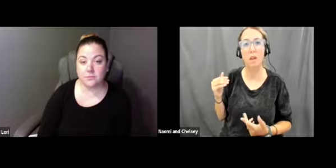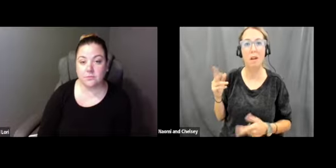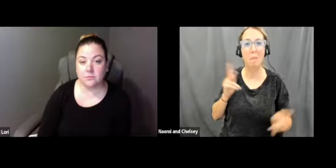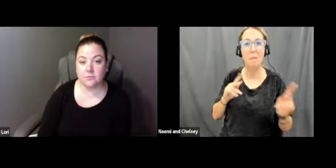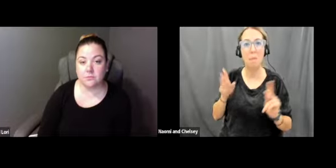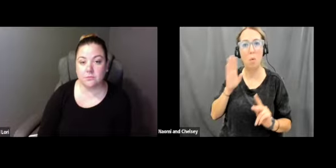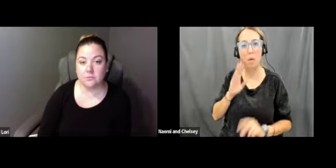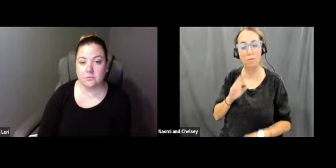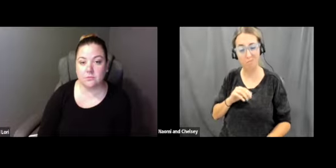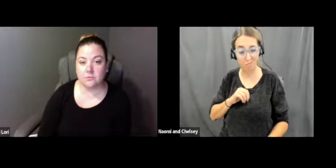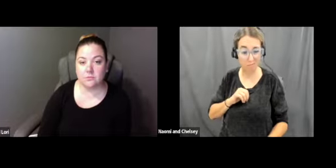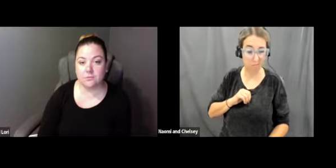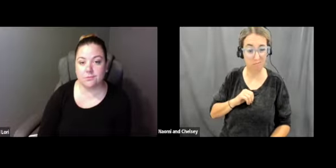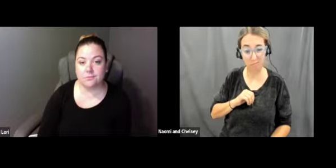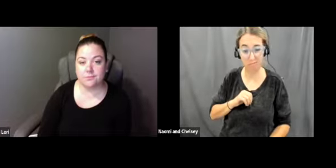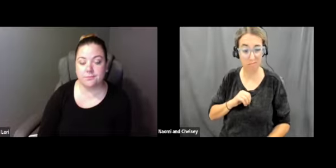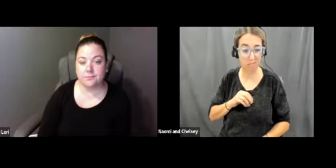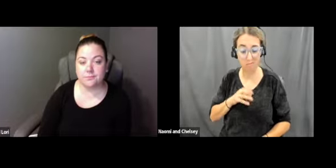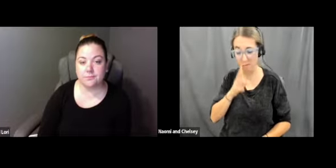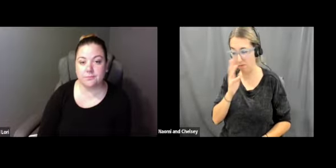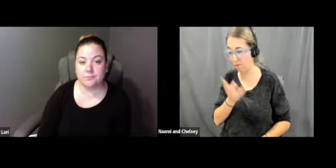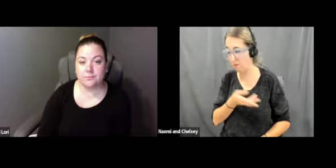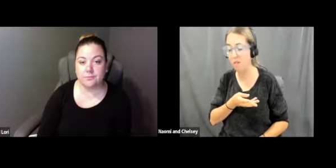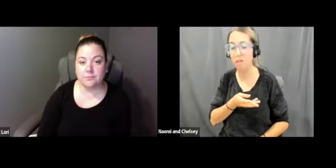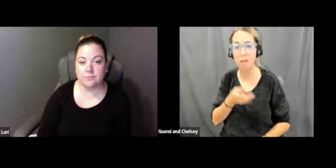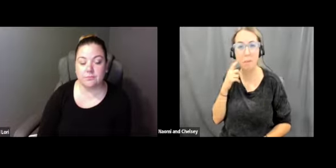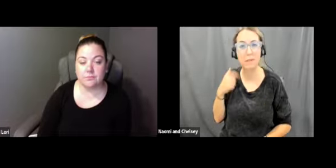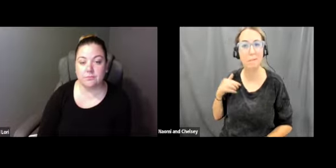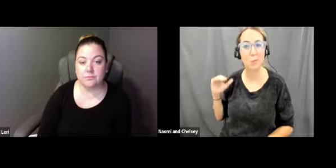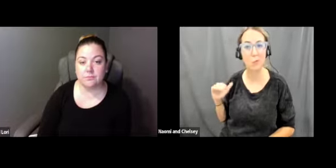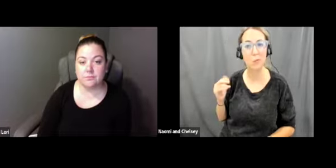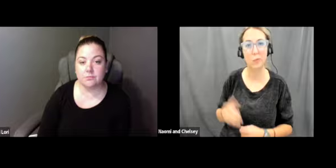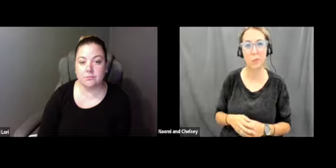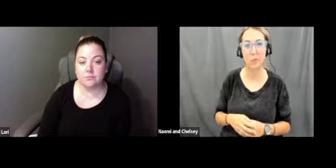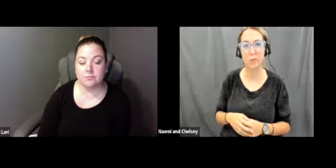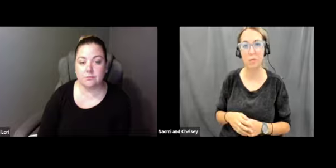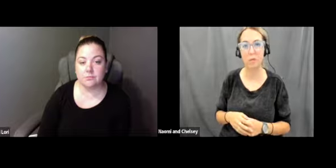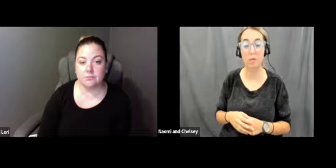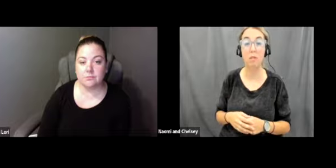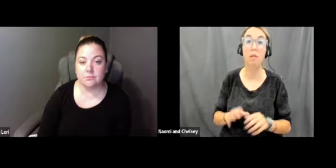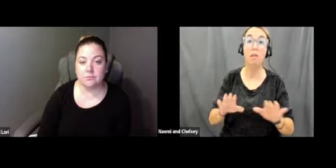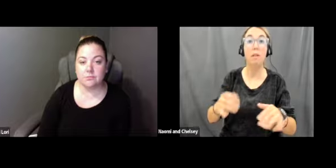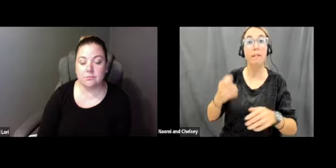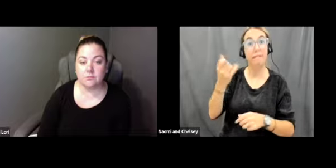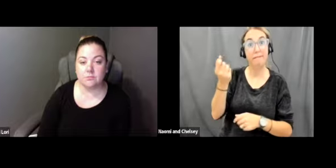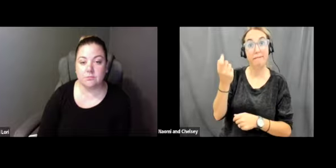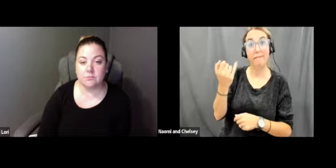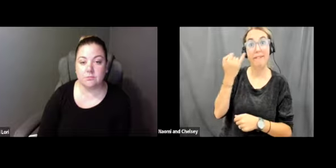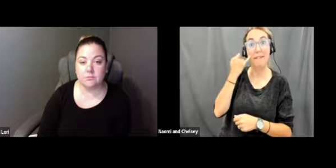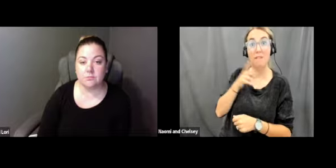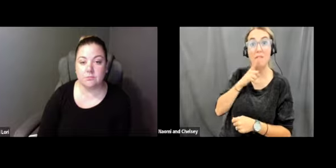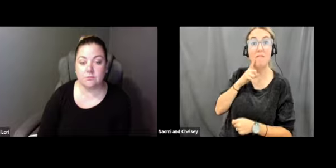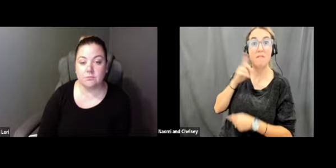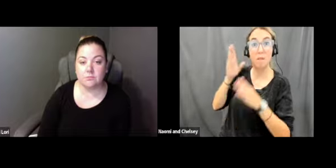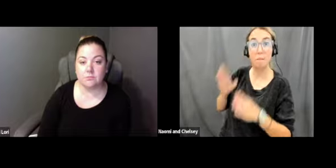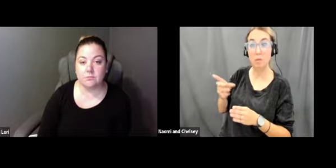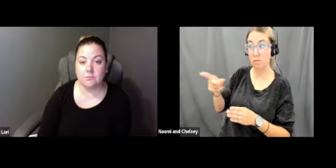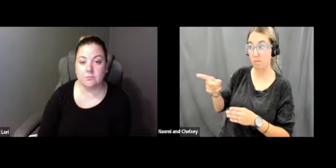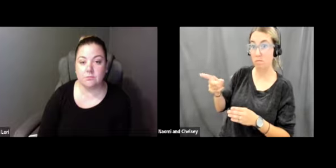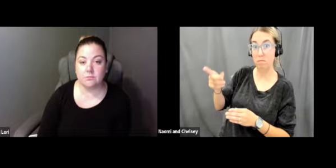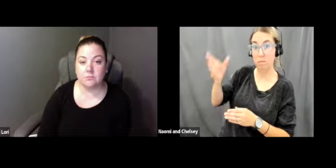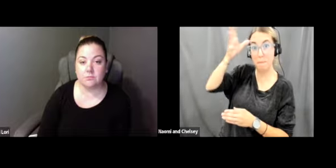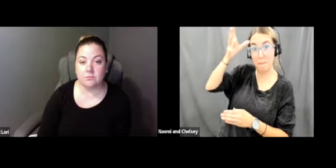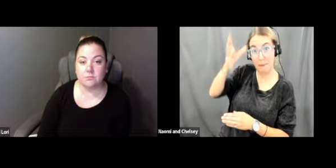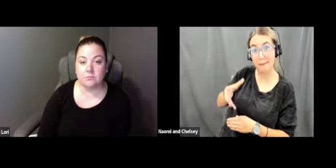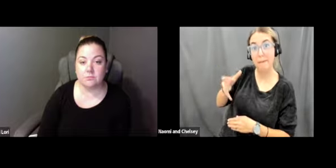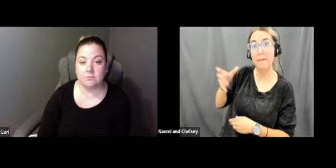And when there's a deaf person that maybe is a male who is in a position of